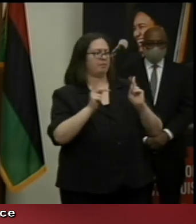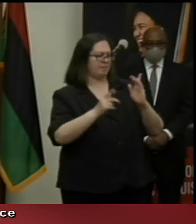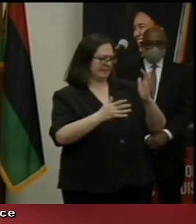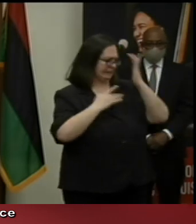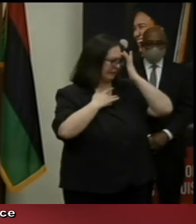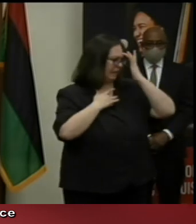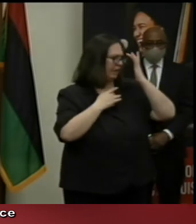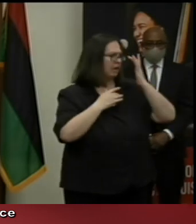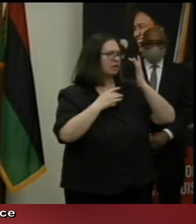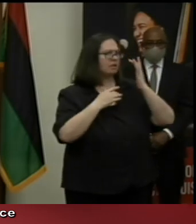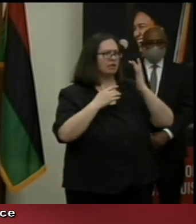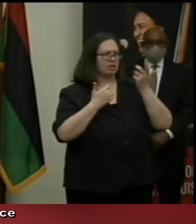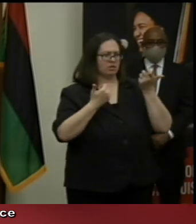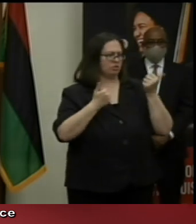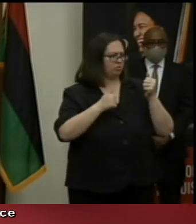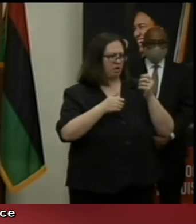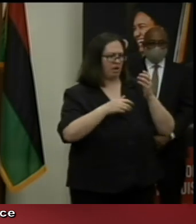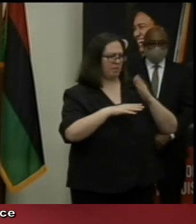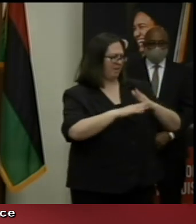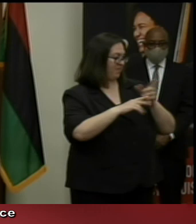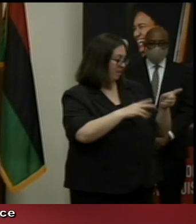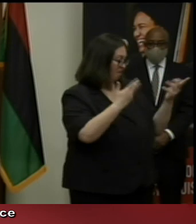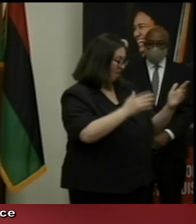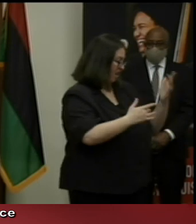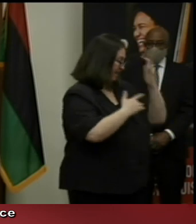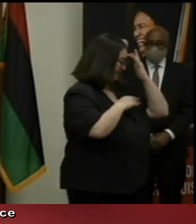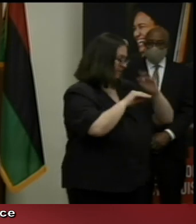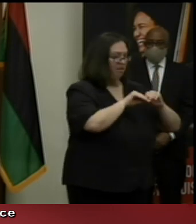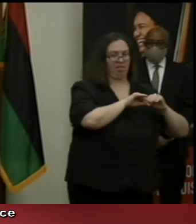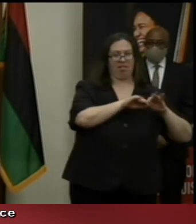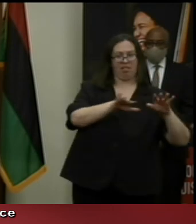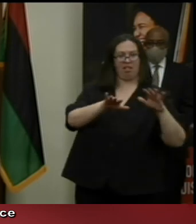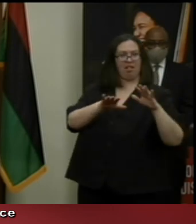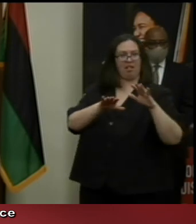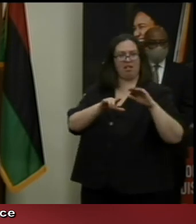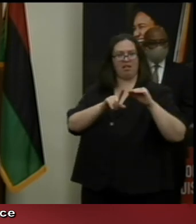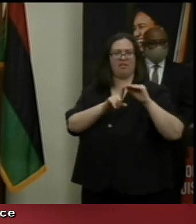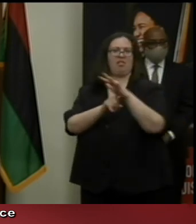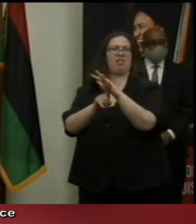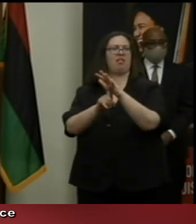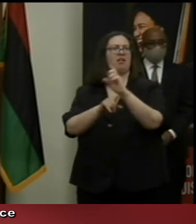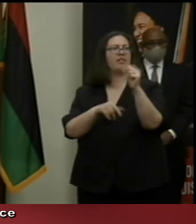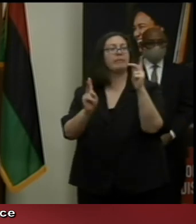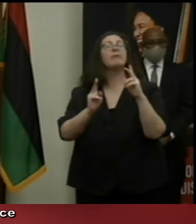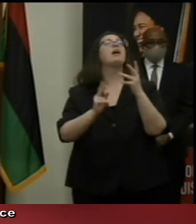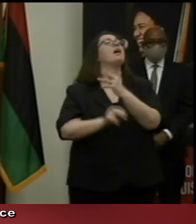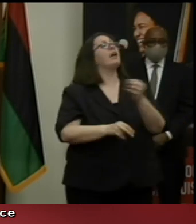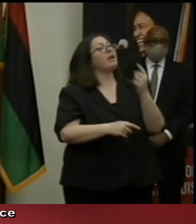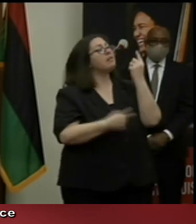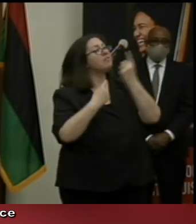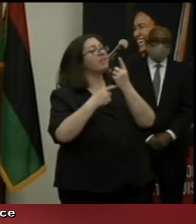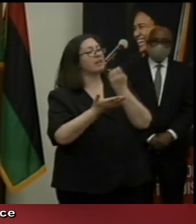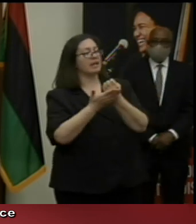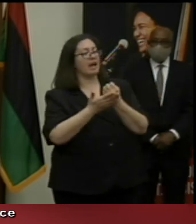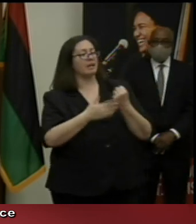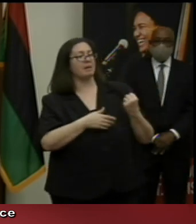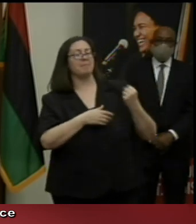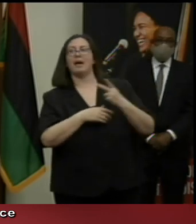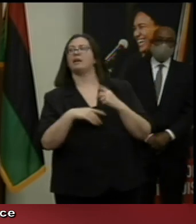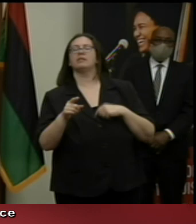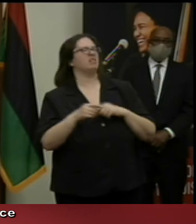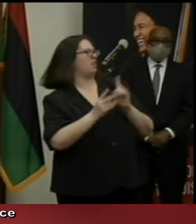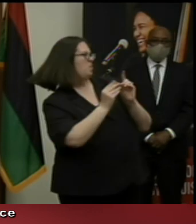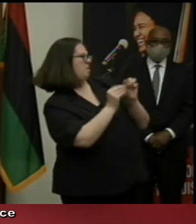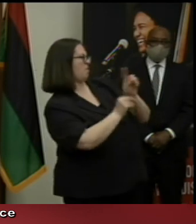and from infecting other people, and to be able to bring our economy back. So. You